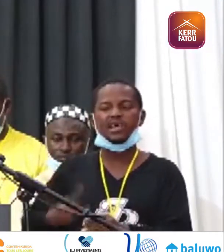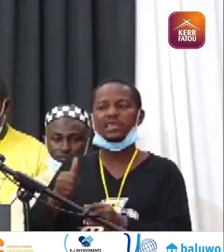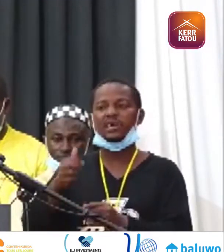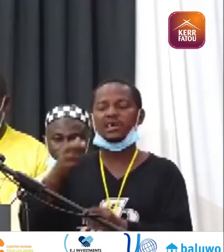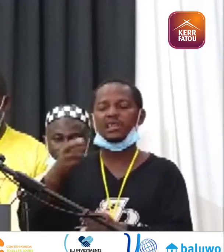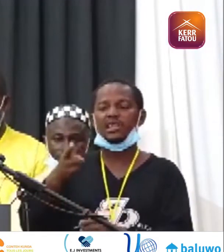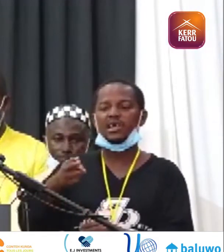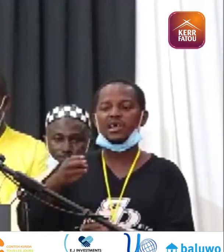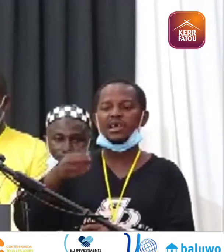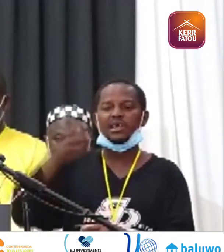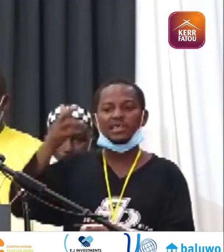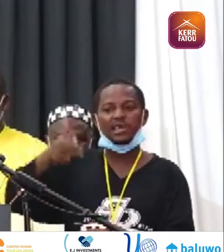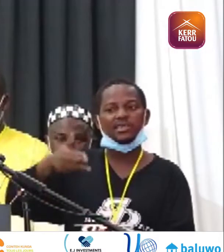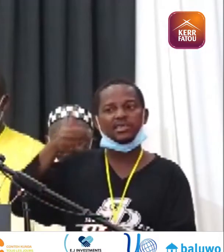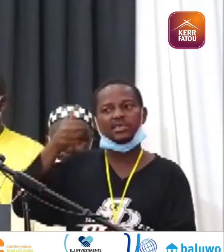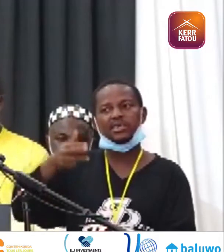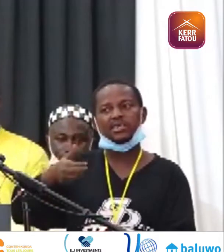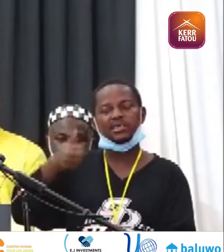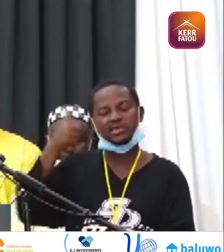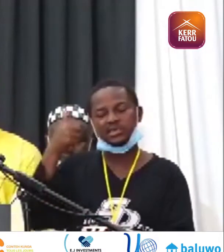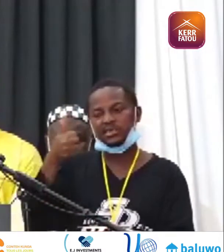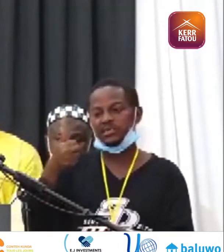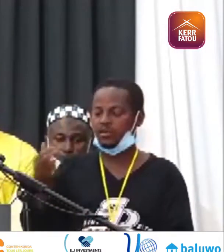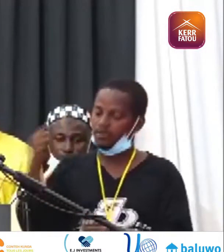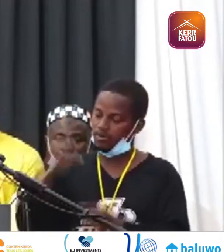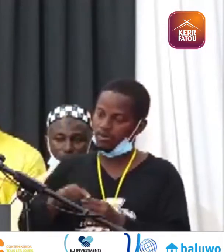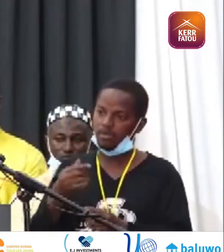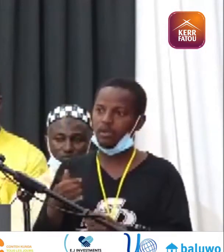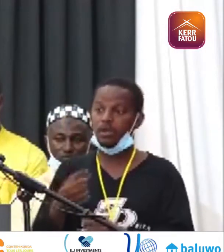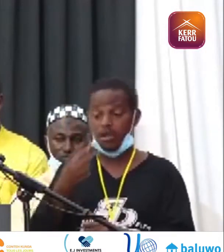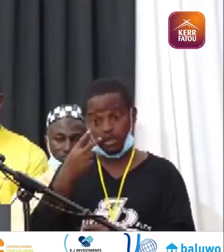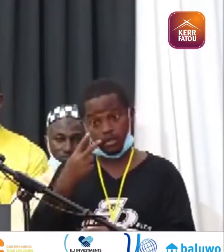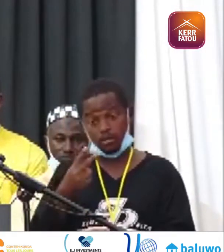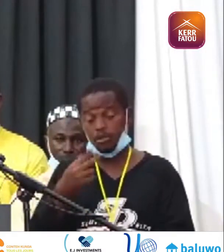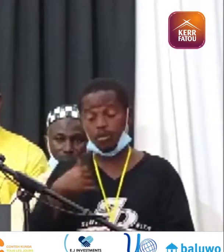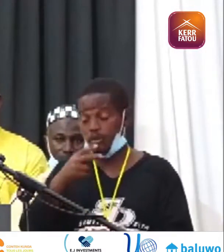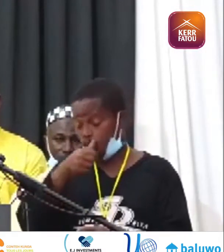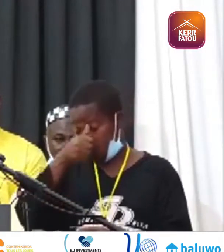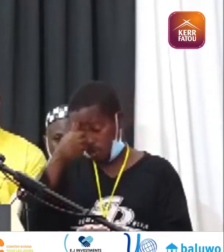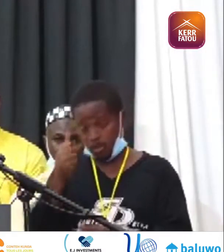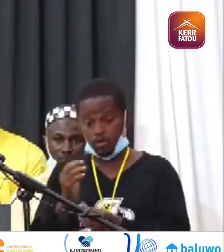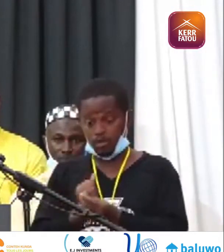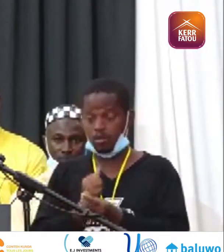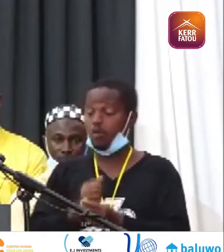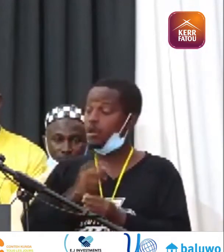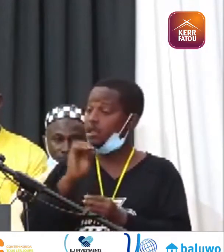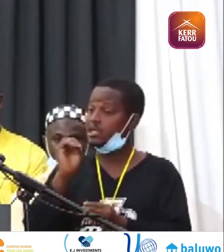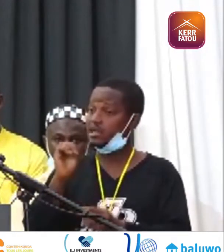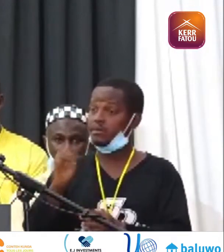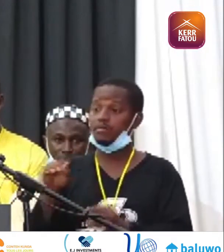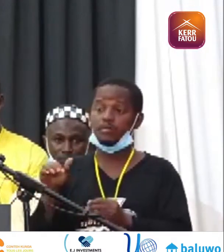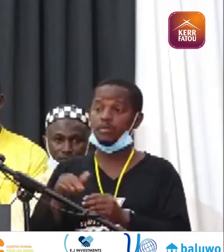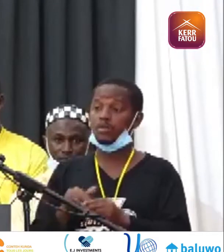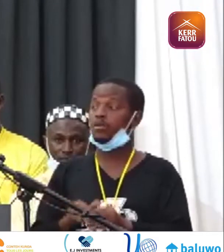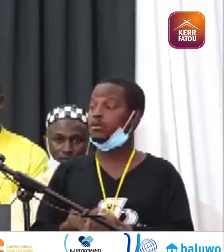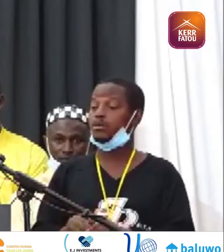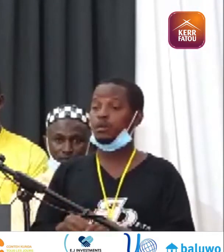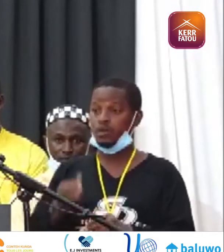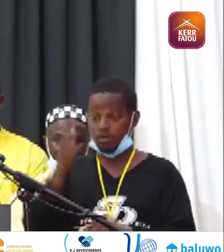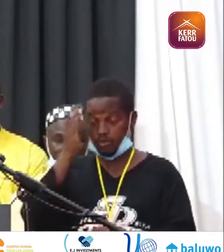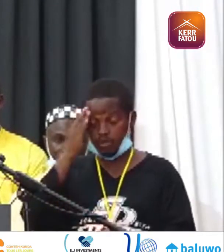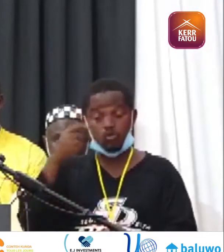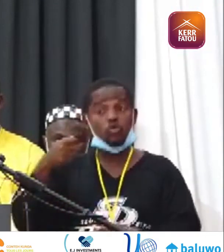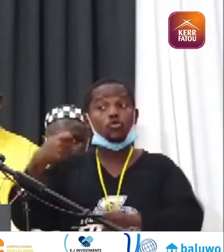to date, and I am sure all those who worked with the Treasury or the executive know the